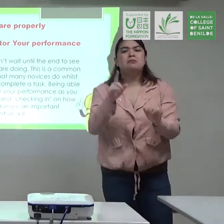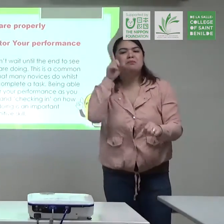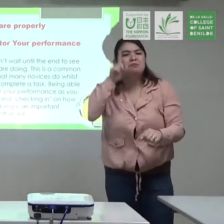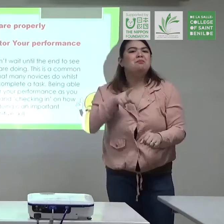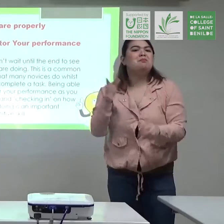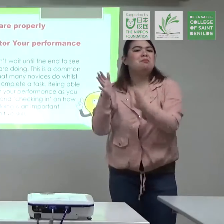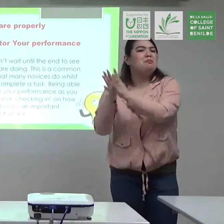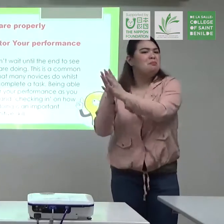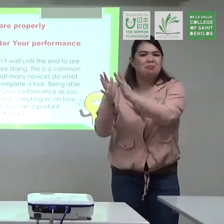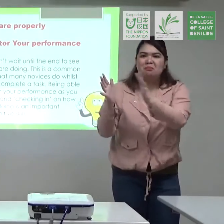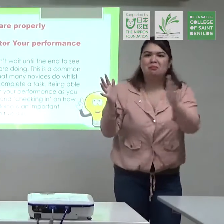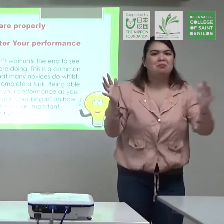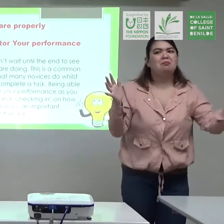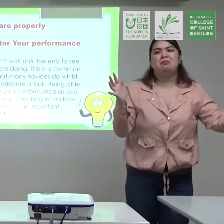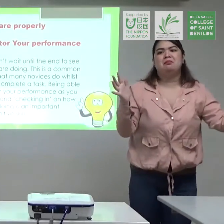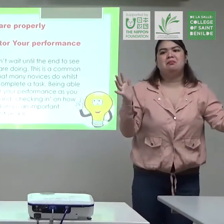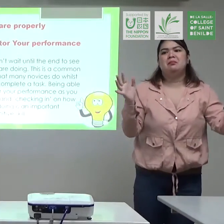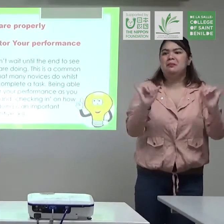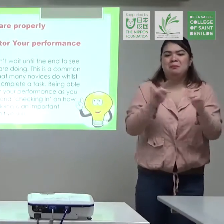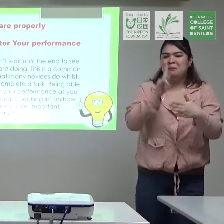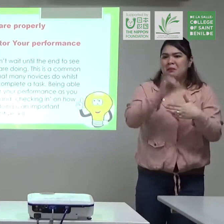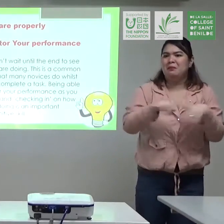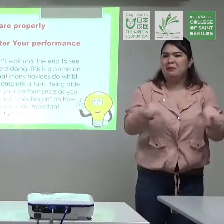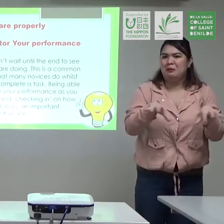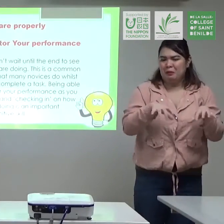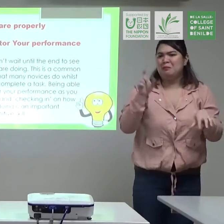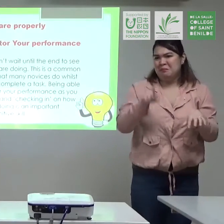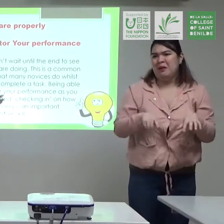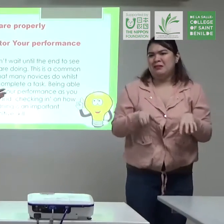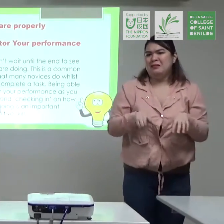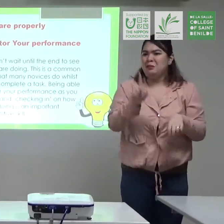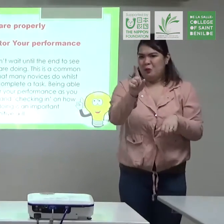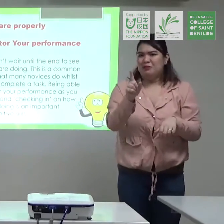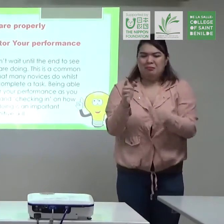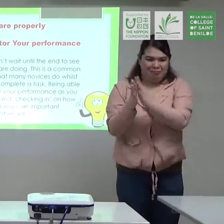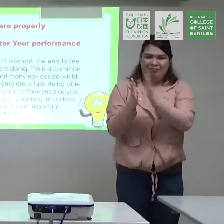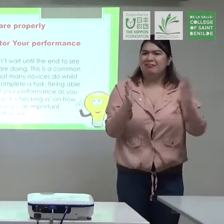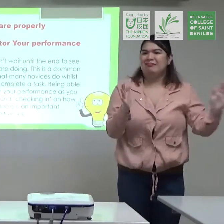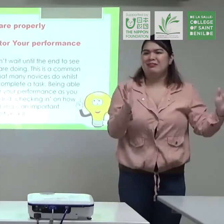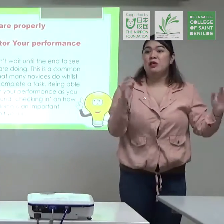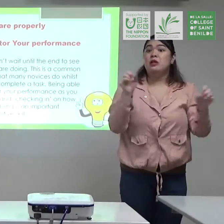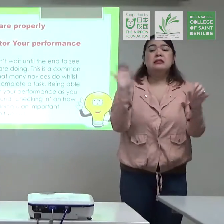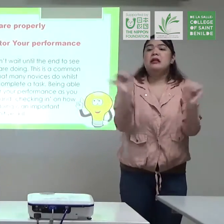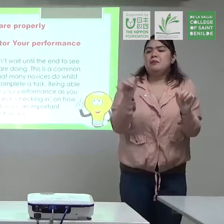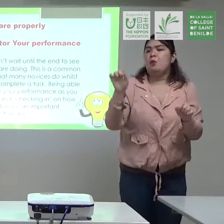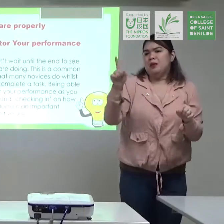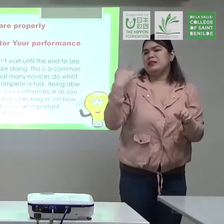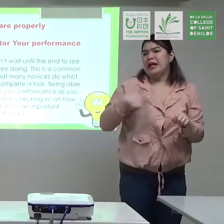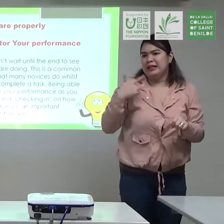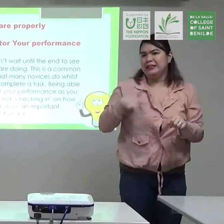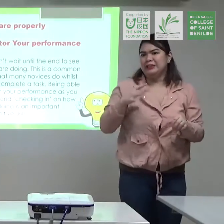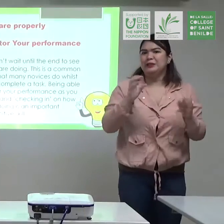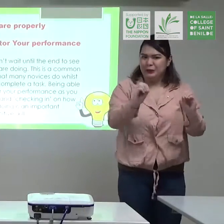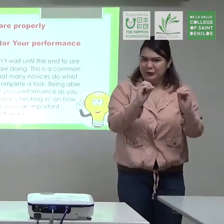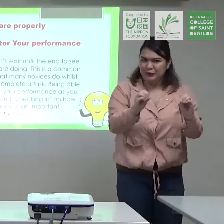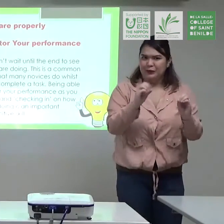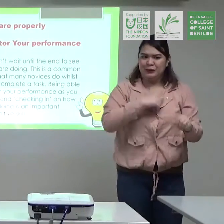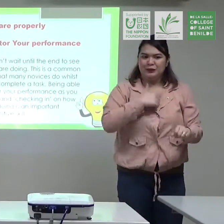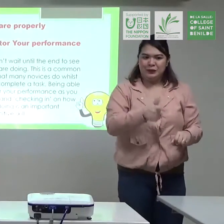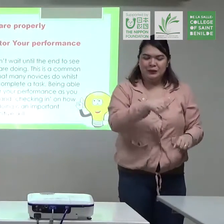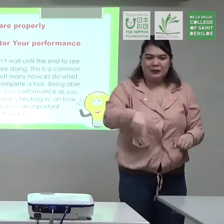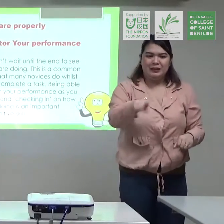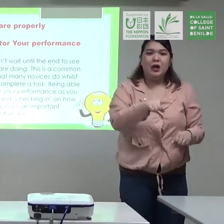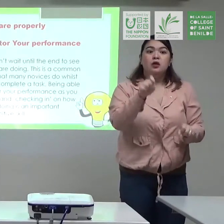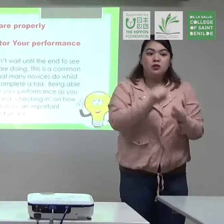right up for project. So you can train your students this, that continually monitor